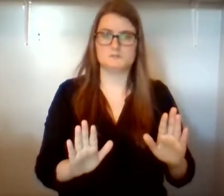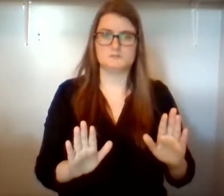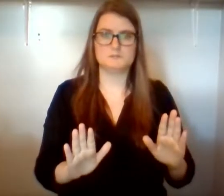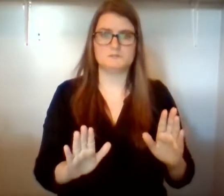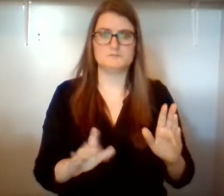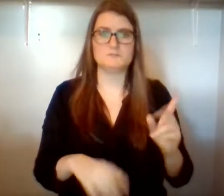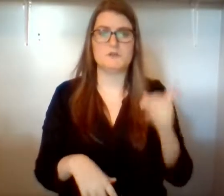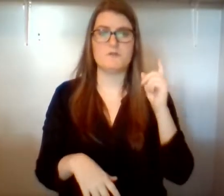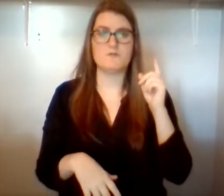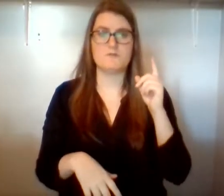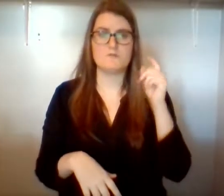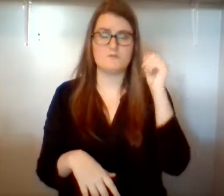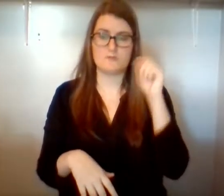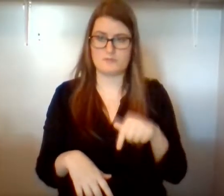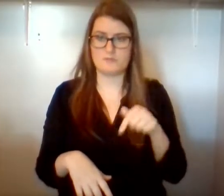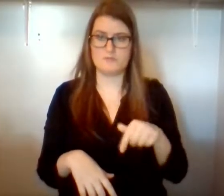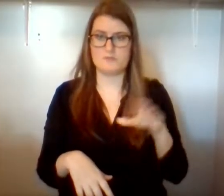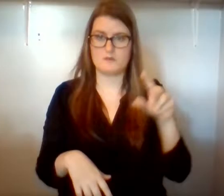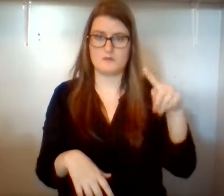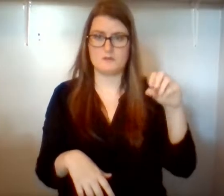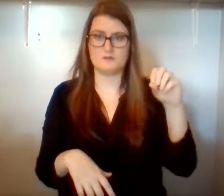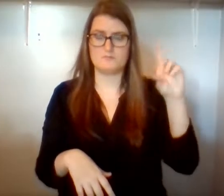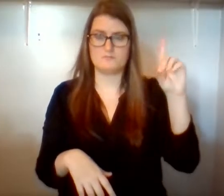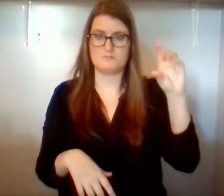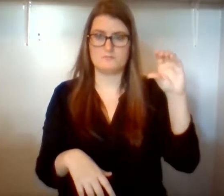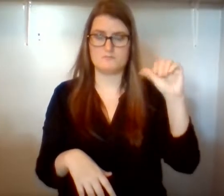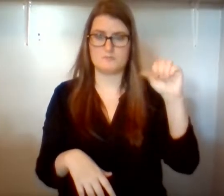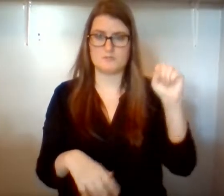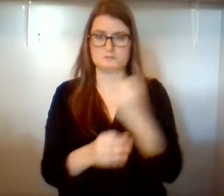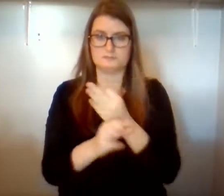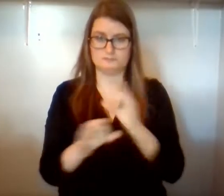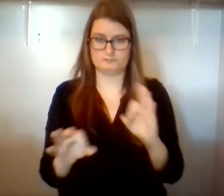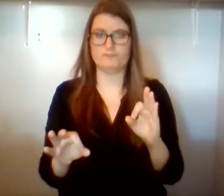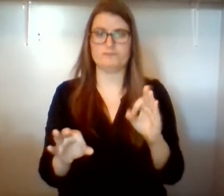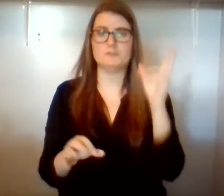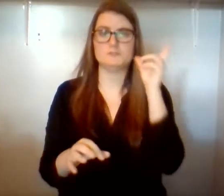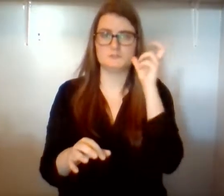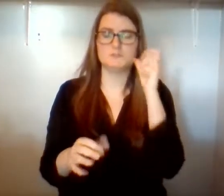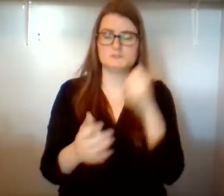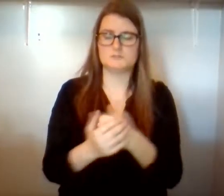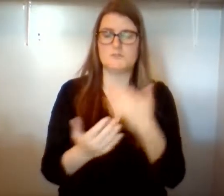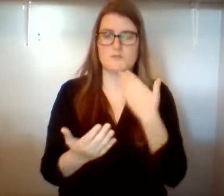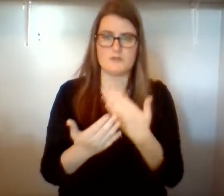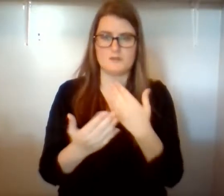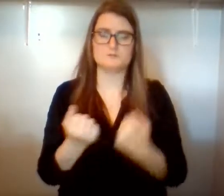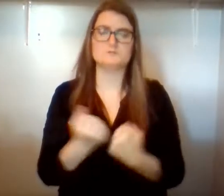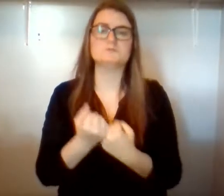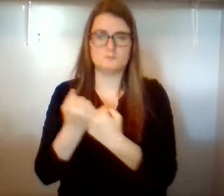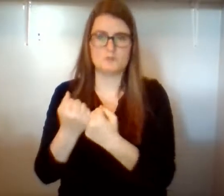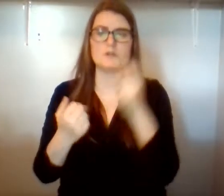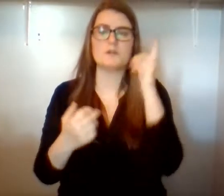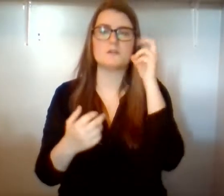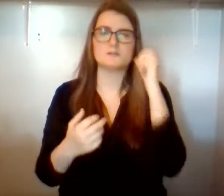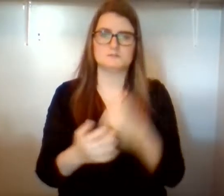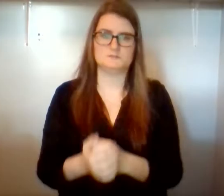give monthly or who give near the end of the year. We thank you. We invite you to join them and to partner with us